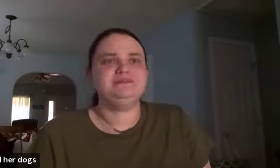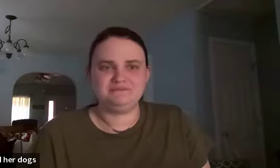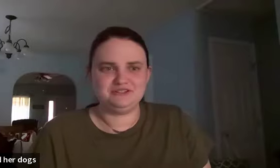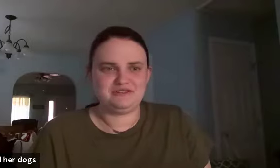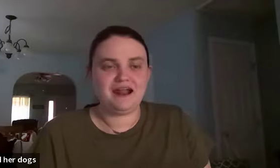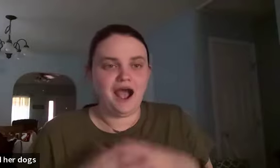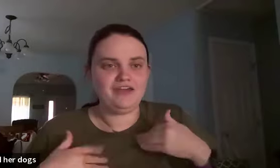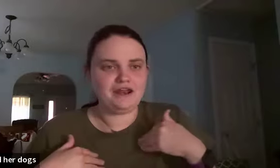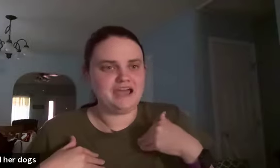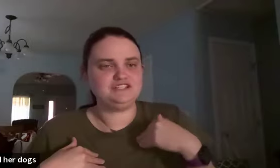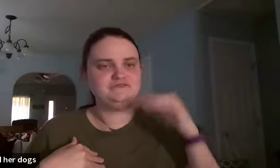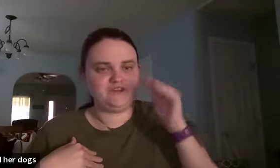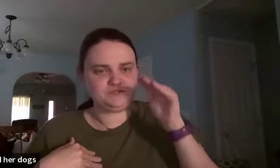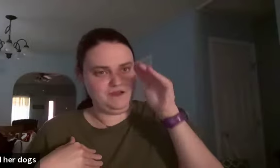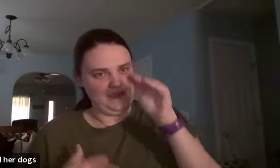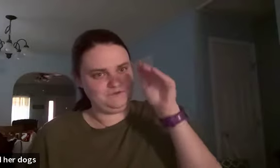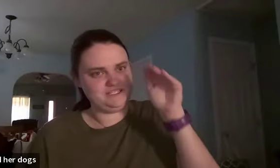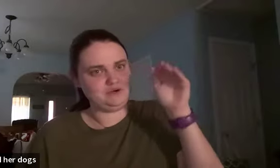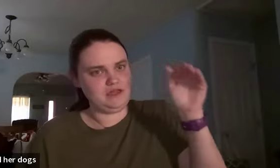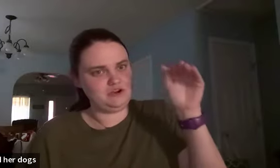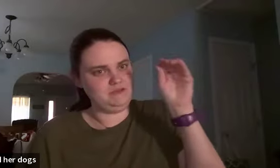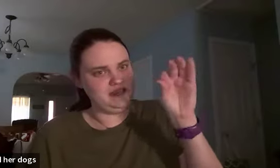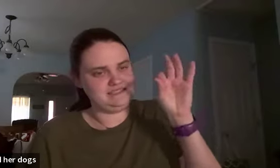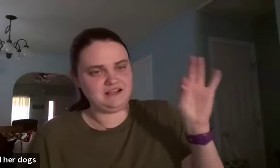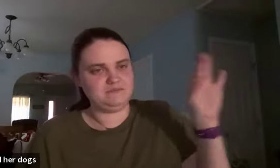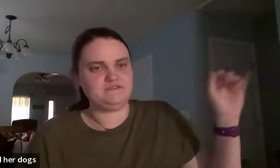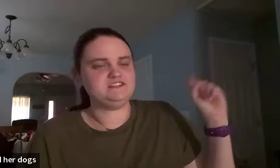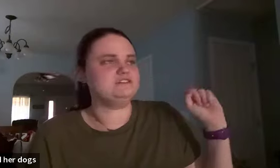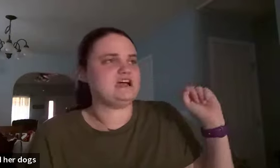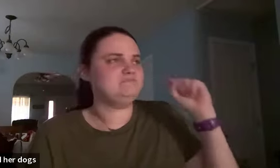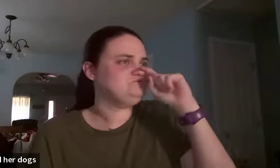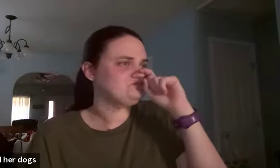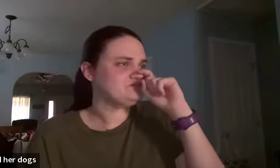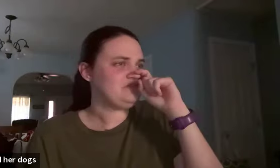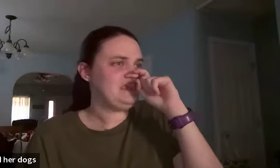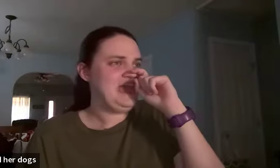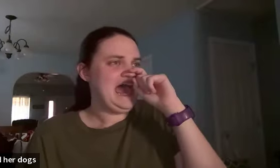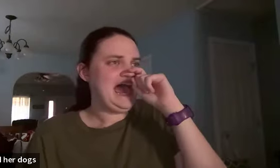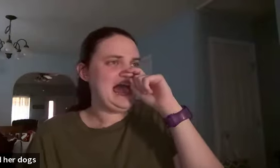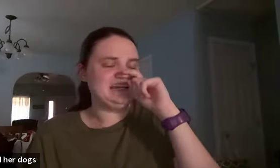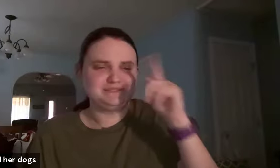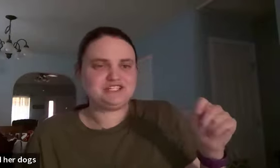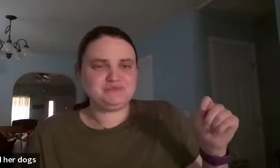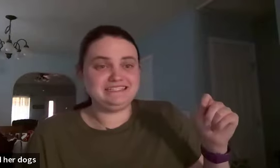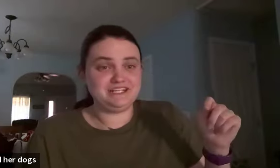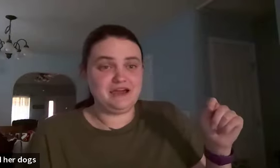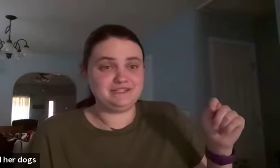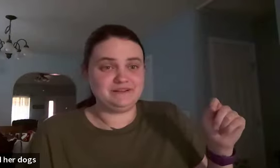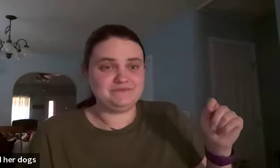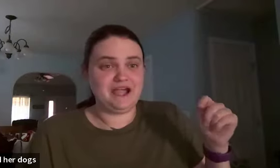many people do that. I thought I had to fingerspell every single letter and be exactly perfect all the time. And especially when I didn't know how to spell something,